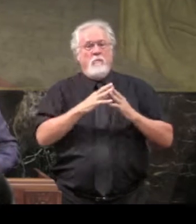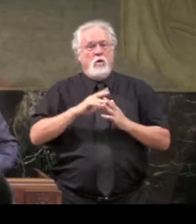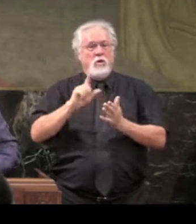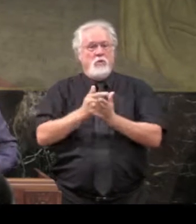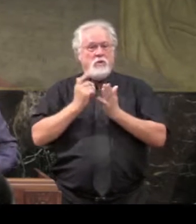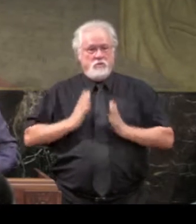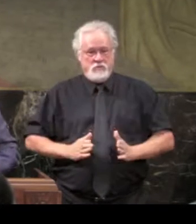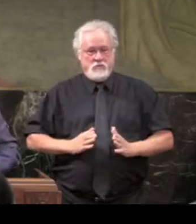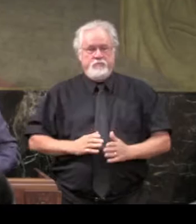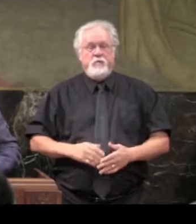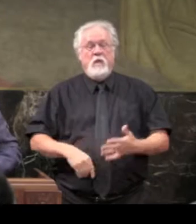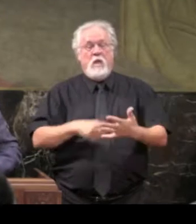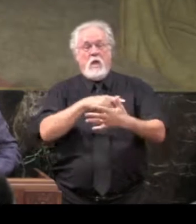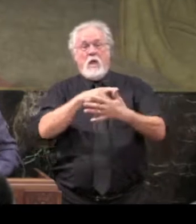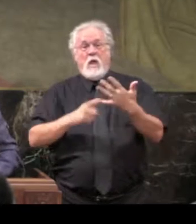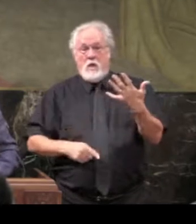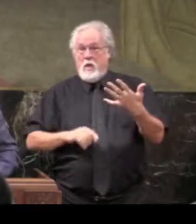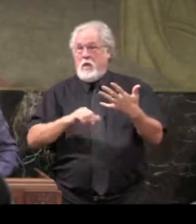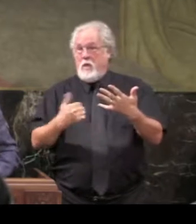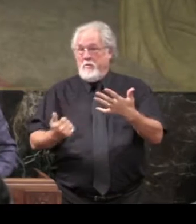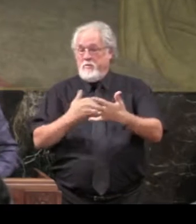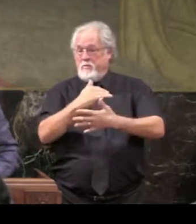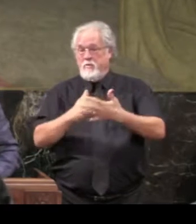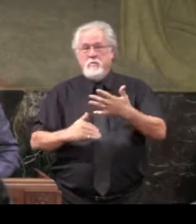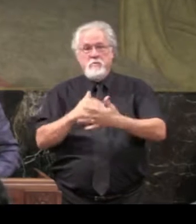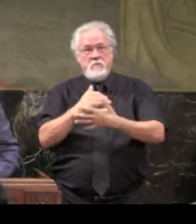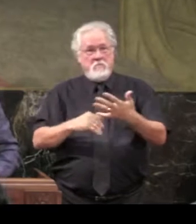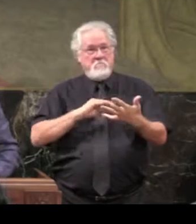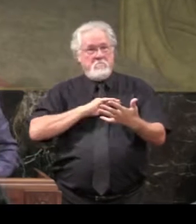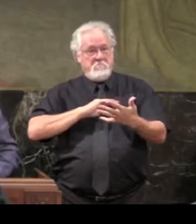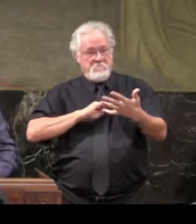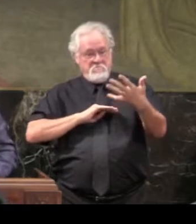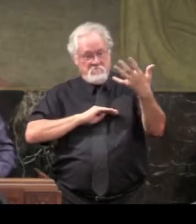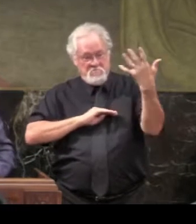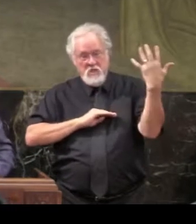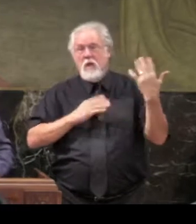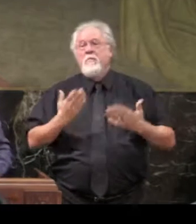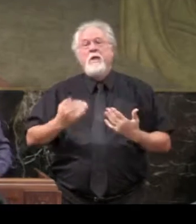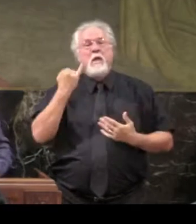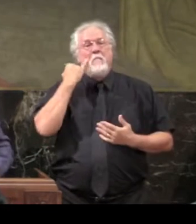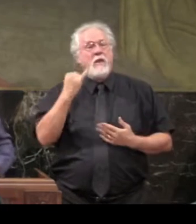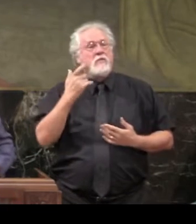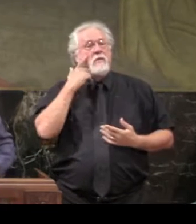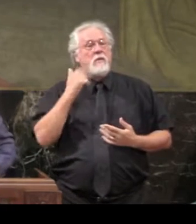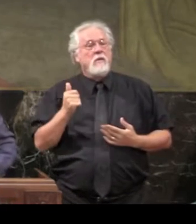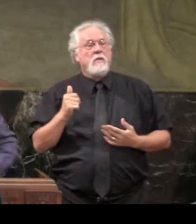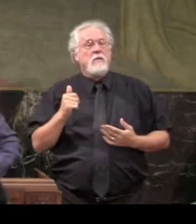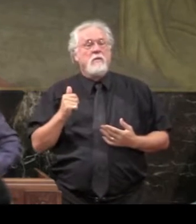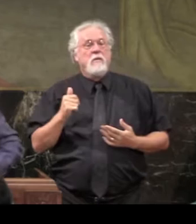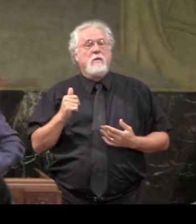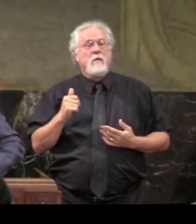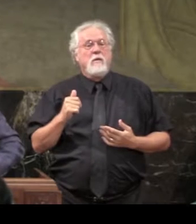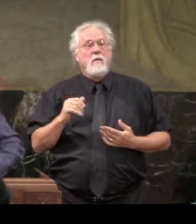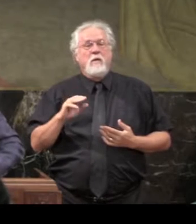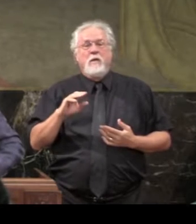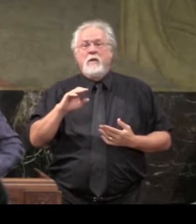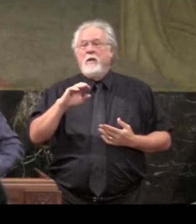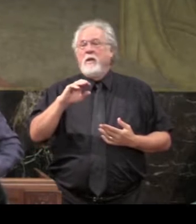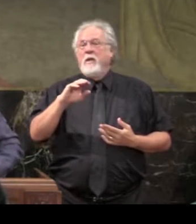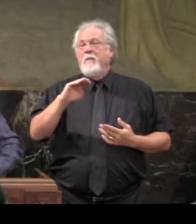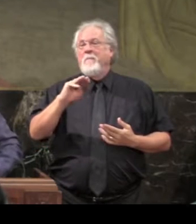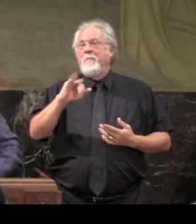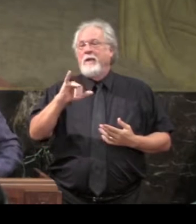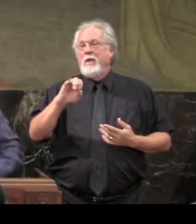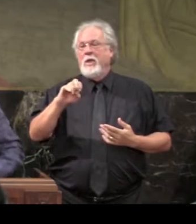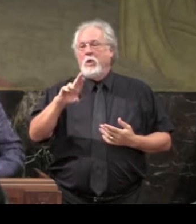the other 5 awards address specific needs in certain communities. You might imagine, since Mayor Jamie Mayo is